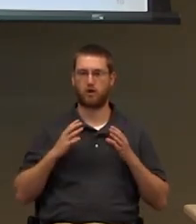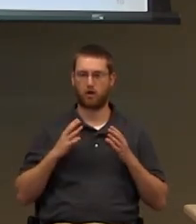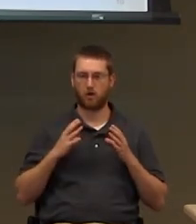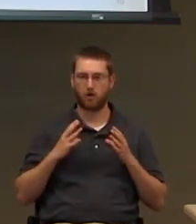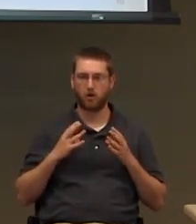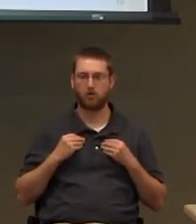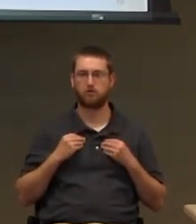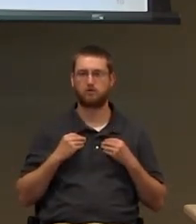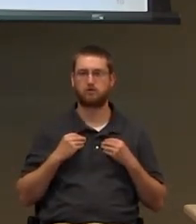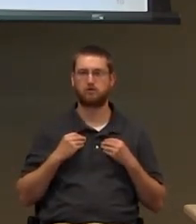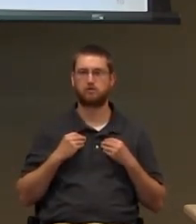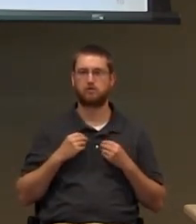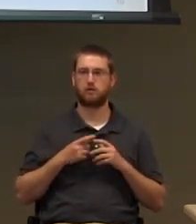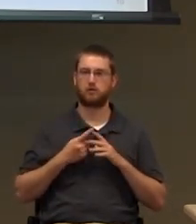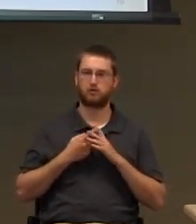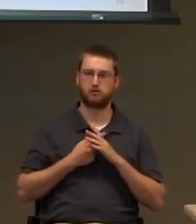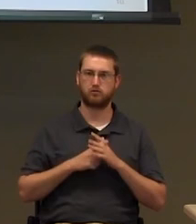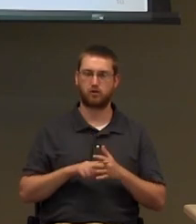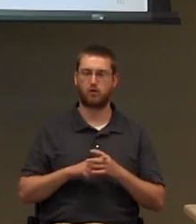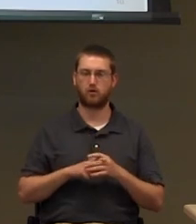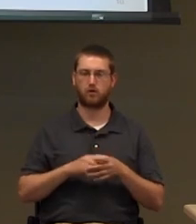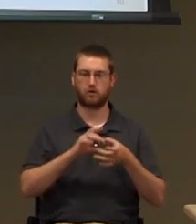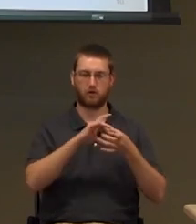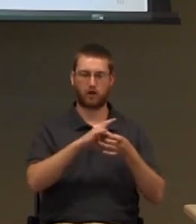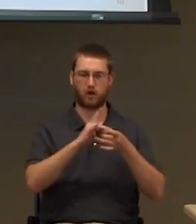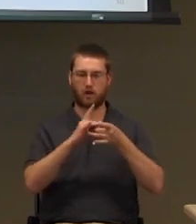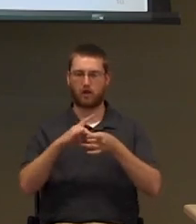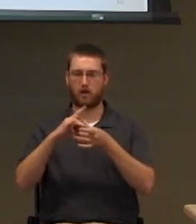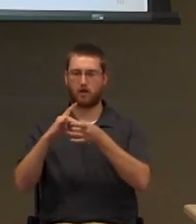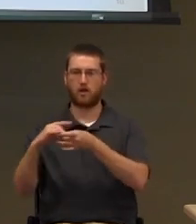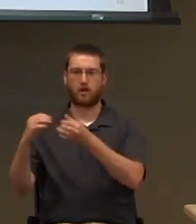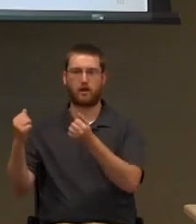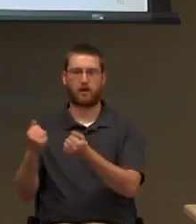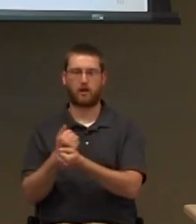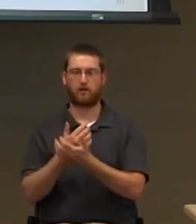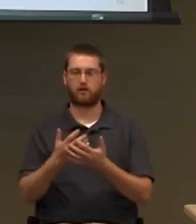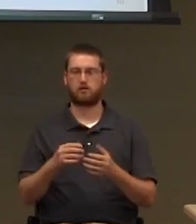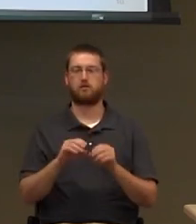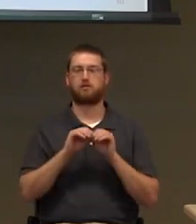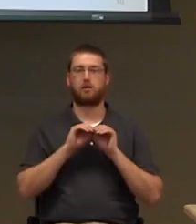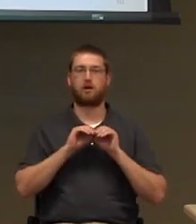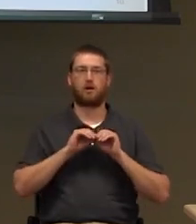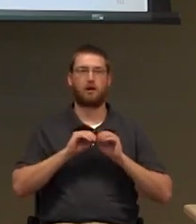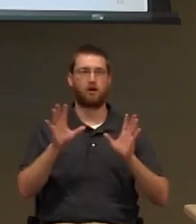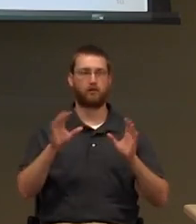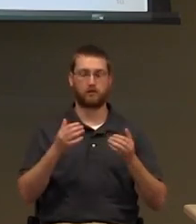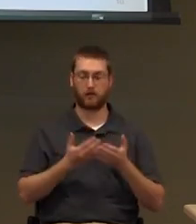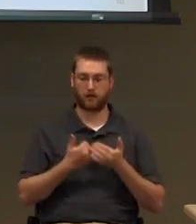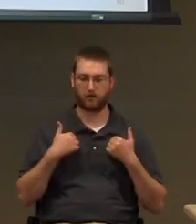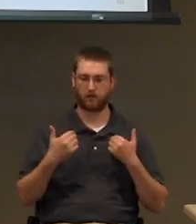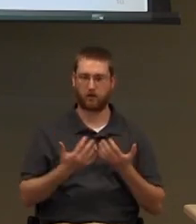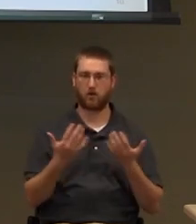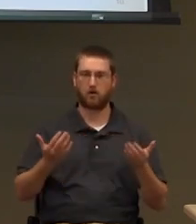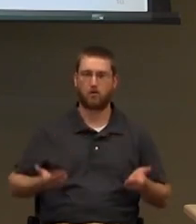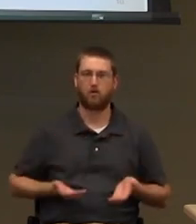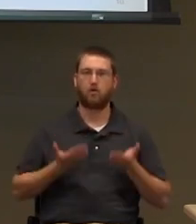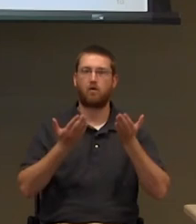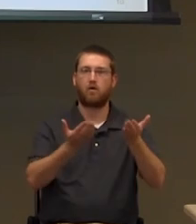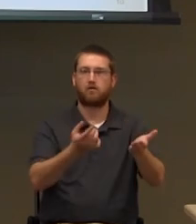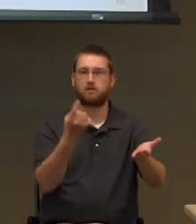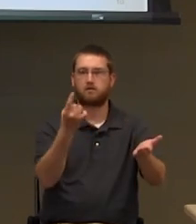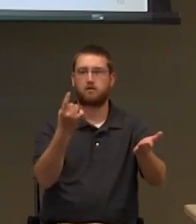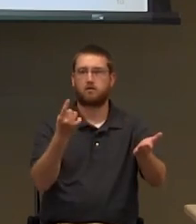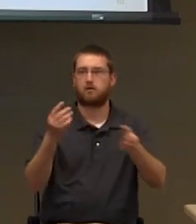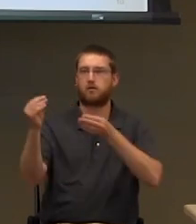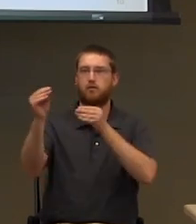when you start creating that string of pearls, for someone like me, it becomes evident, we have a lot to offer someone who needs